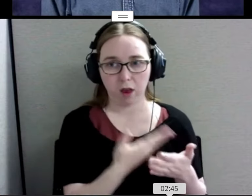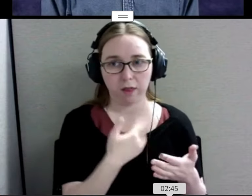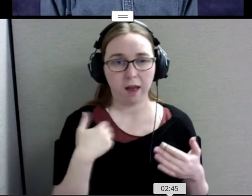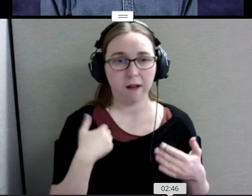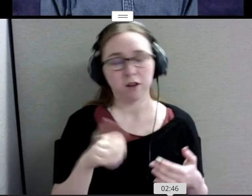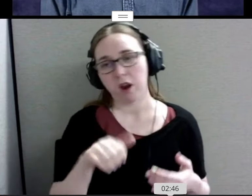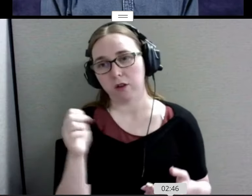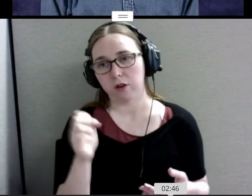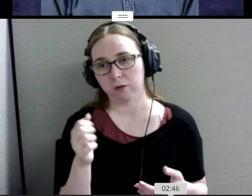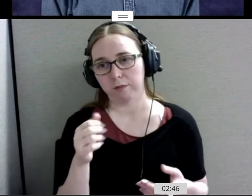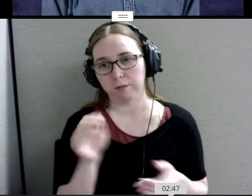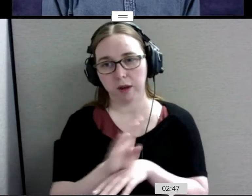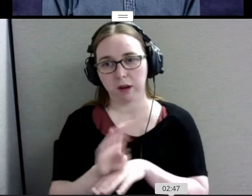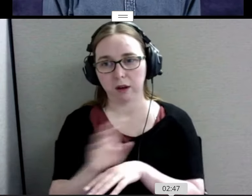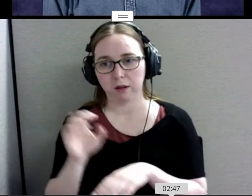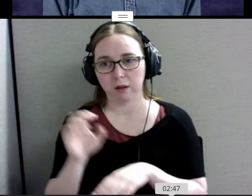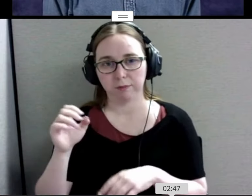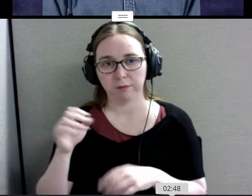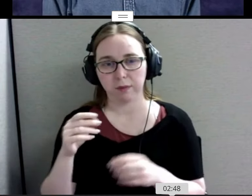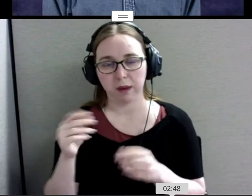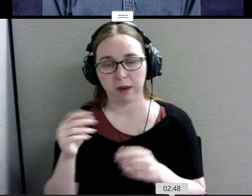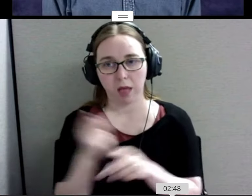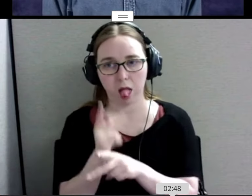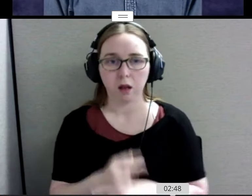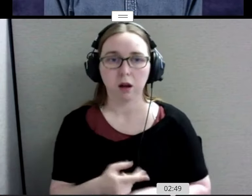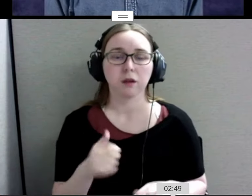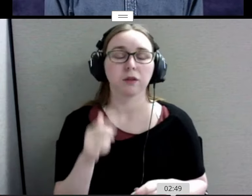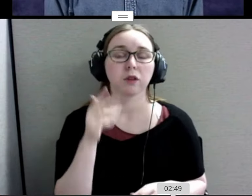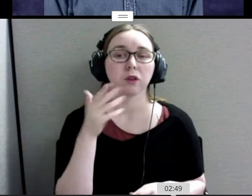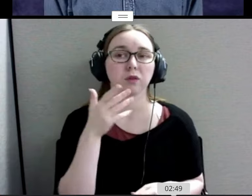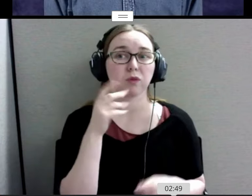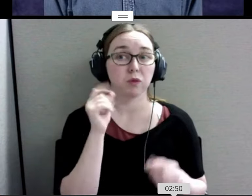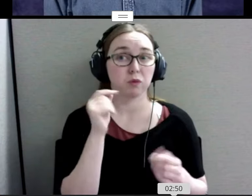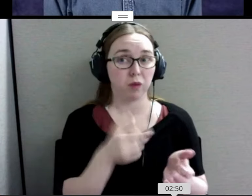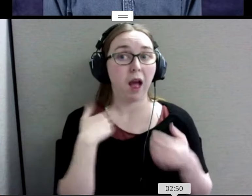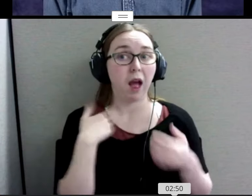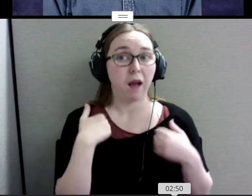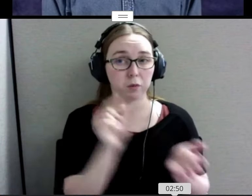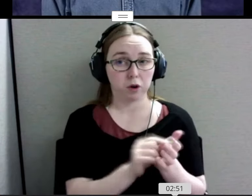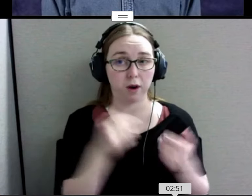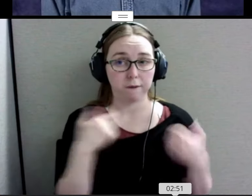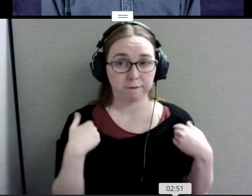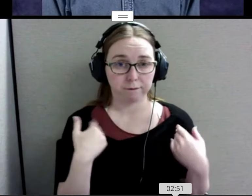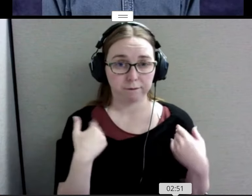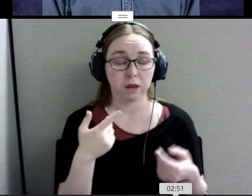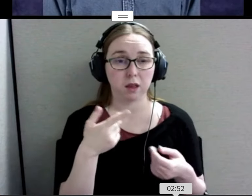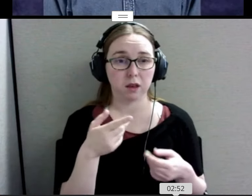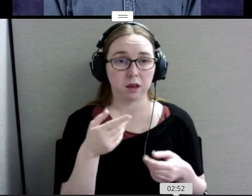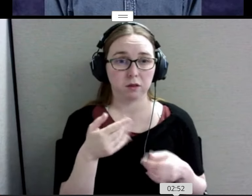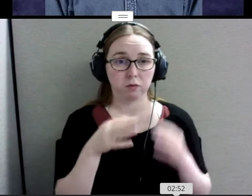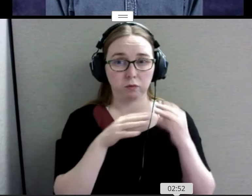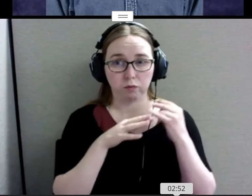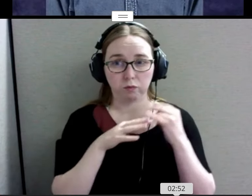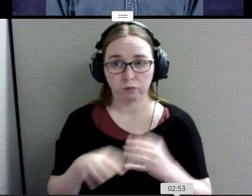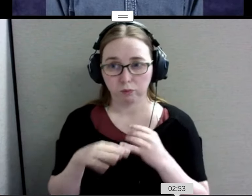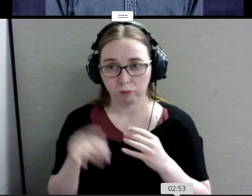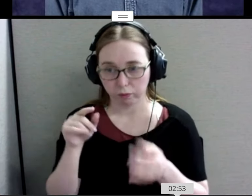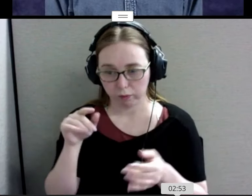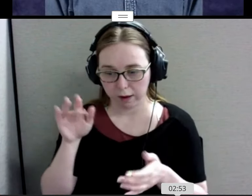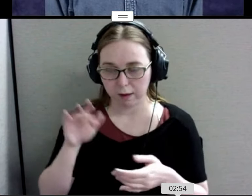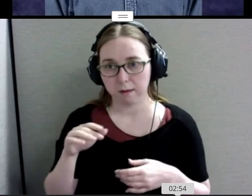another corporation or other business handle that. But for those that do, you would then go to the printer, and then you put your checks in, feed it into the